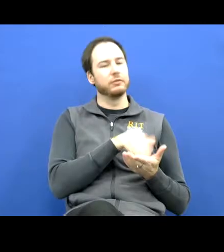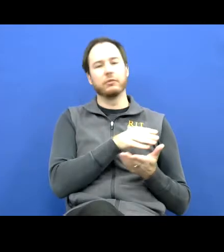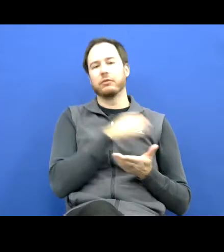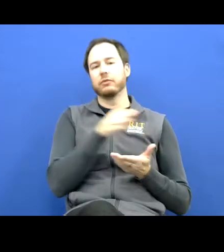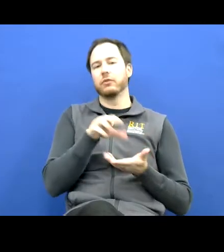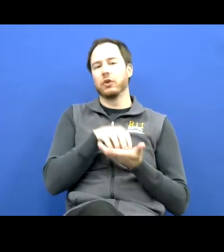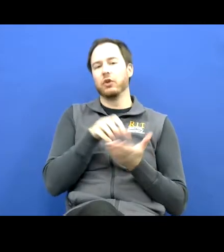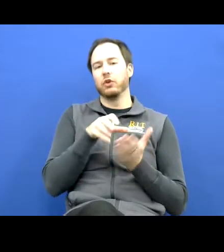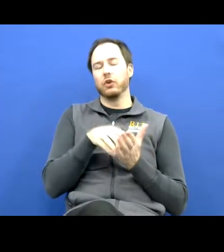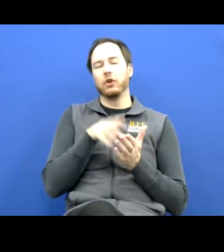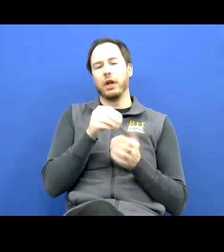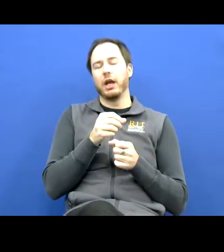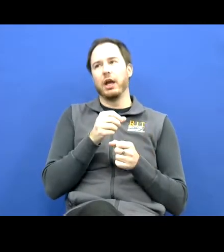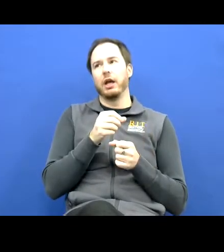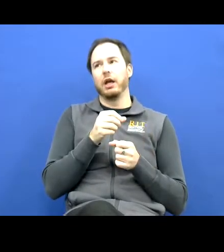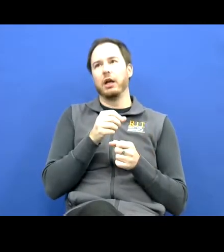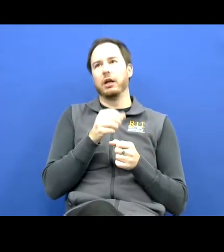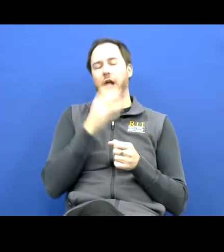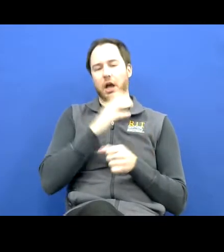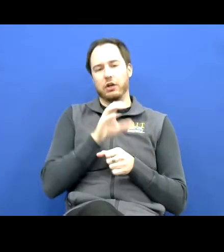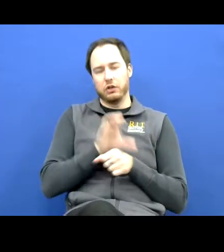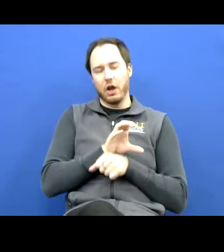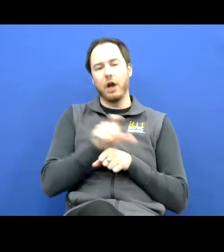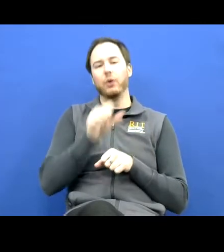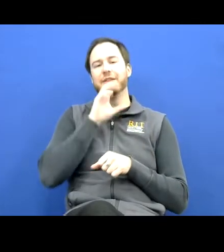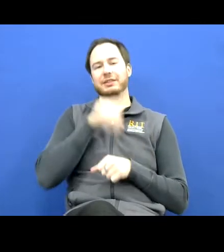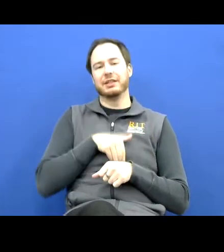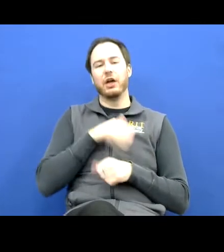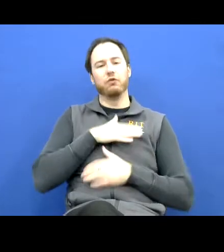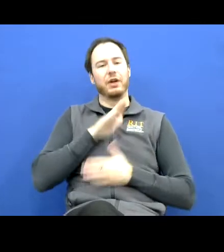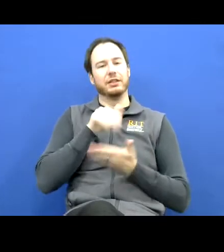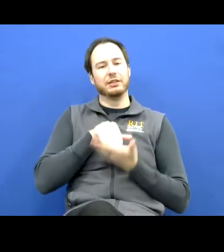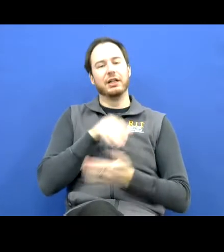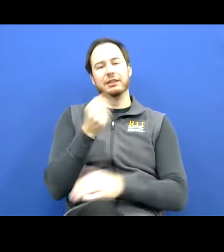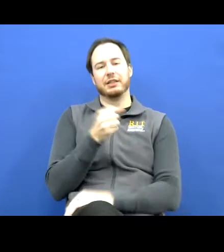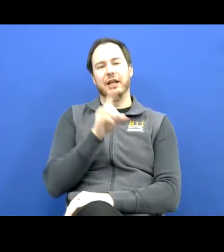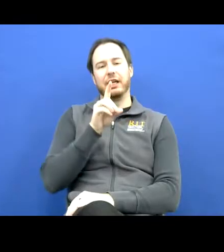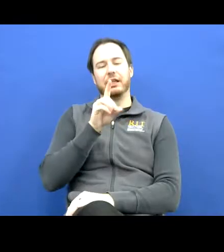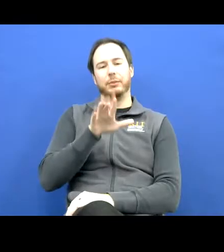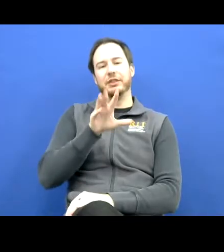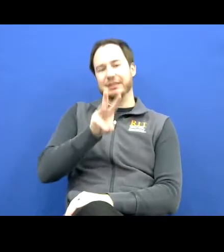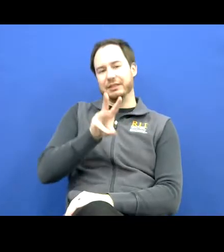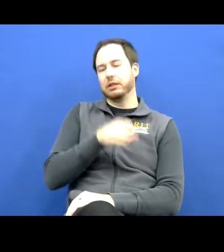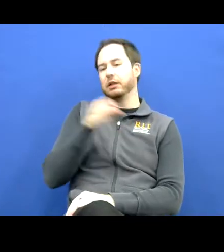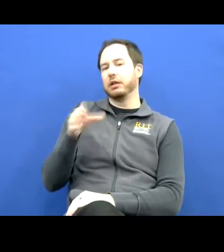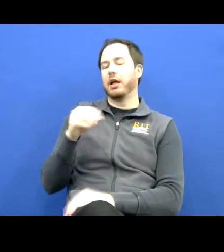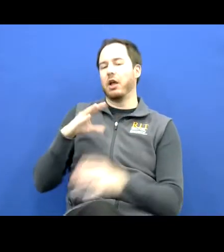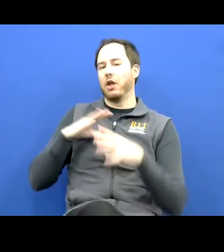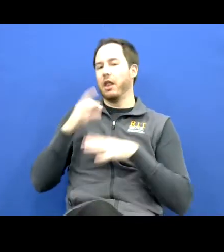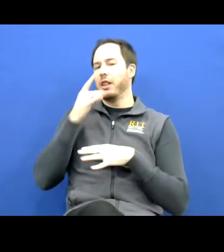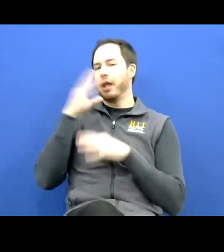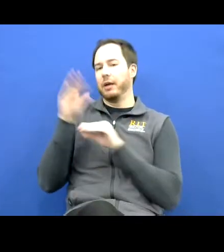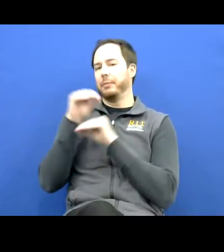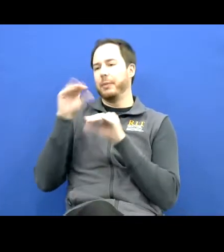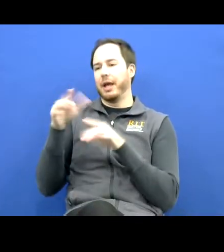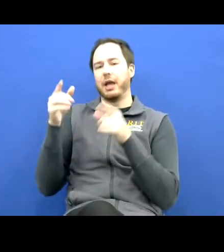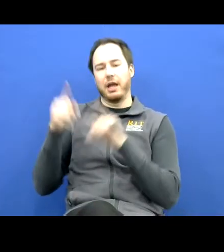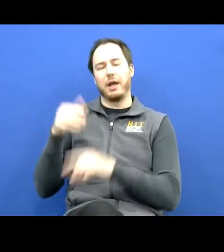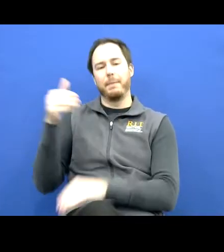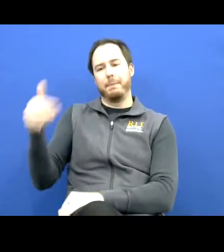Cookies and Cocoa with Santa at the Rec Center on Saturday, December 6th, and Holiday Lights and Magic coming up